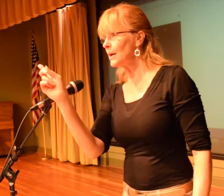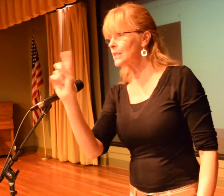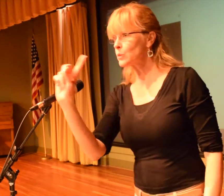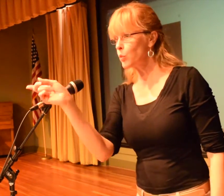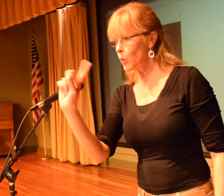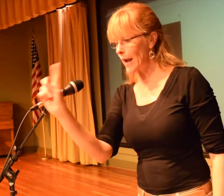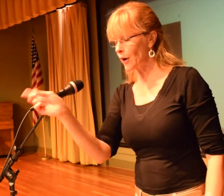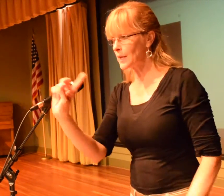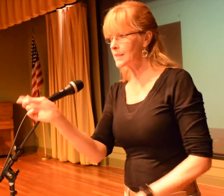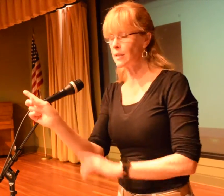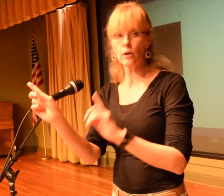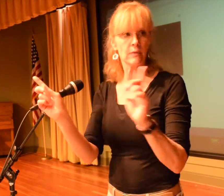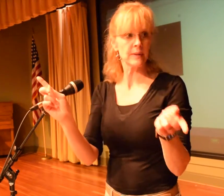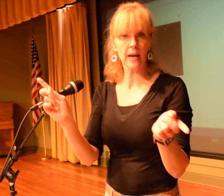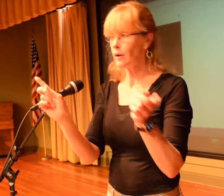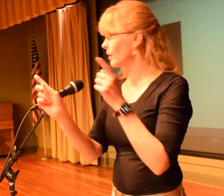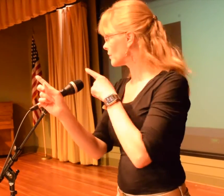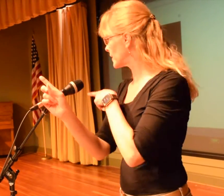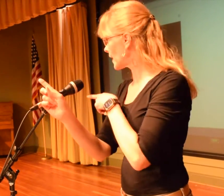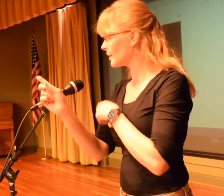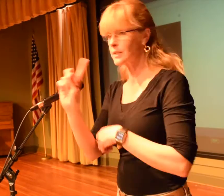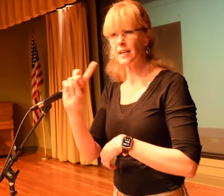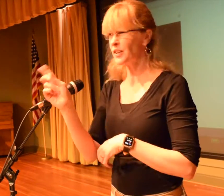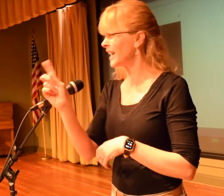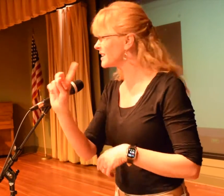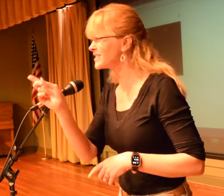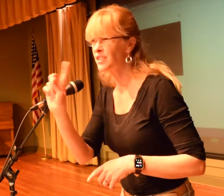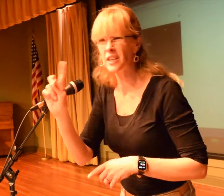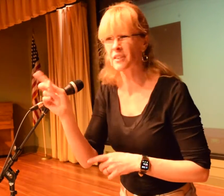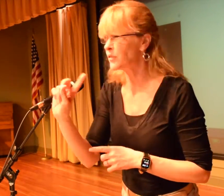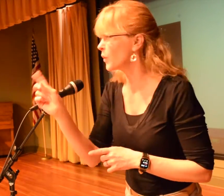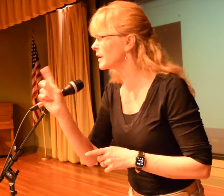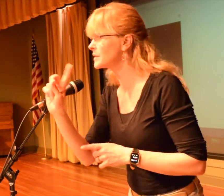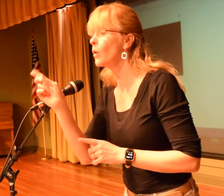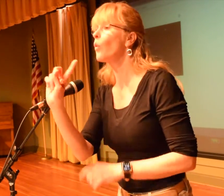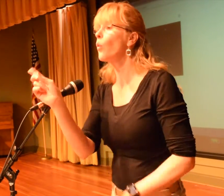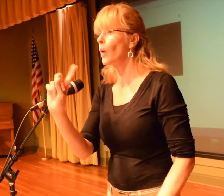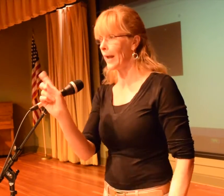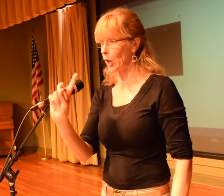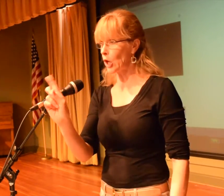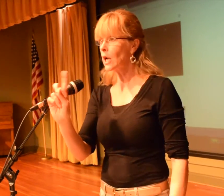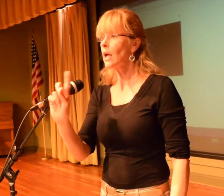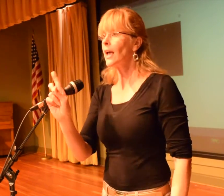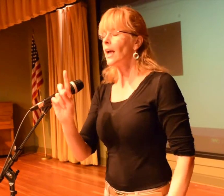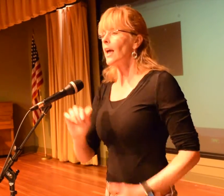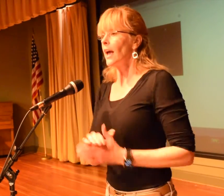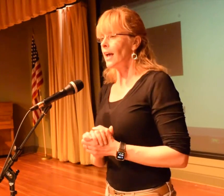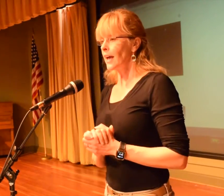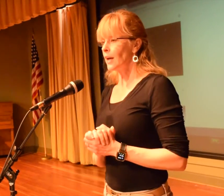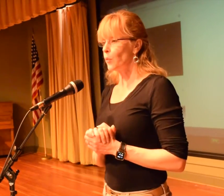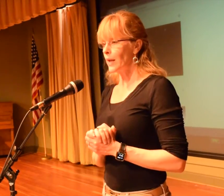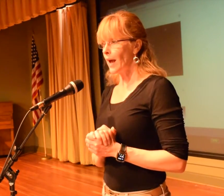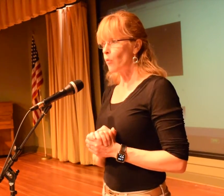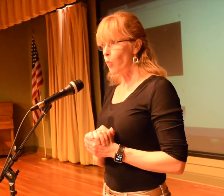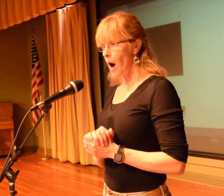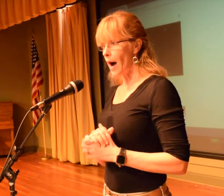it's where. It's either over there. It's like your head's looking for it. So where. And we have